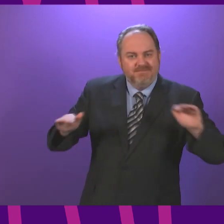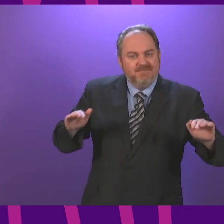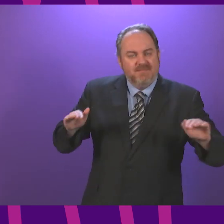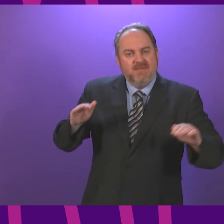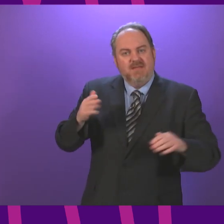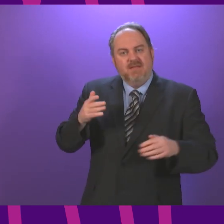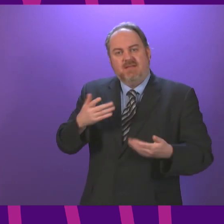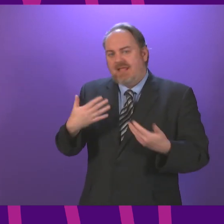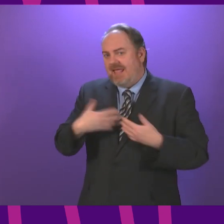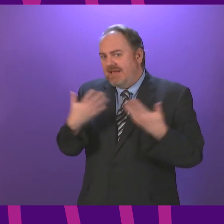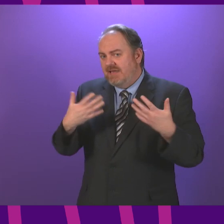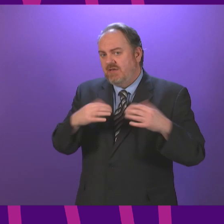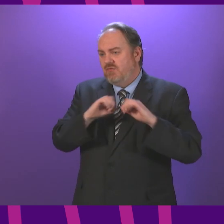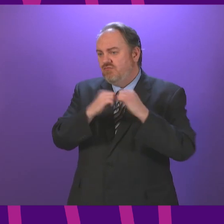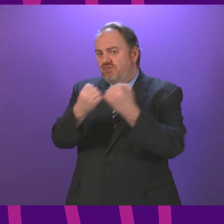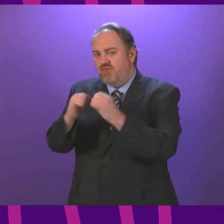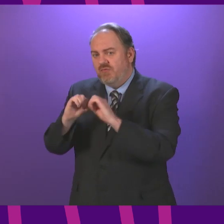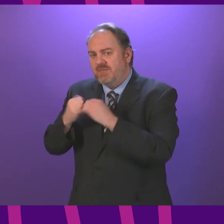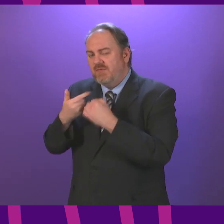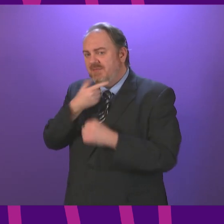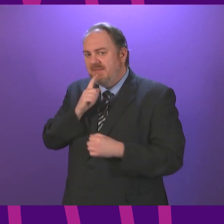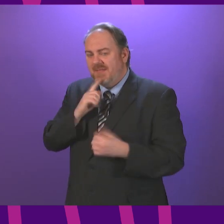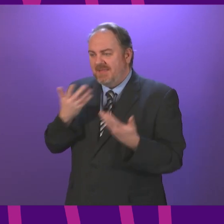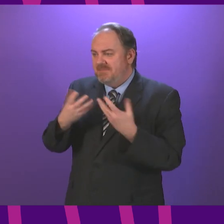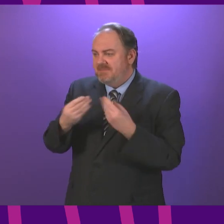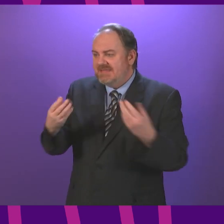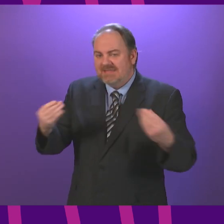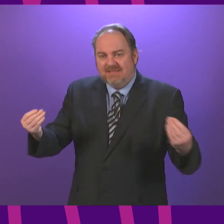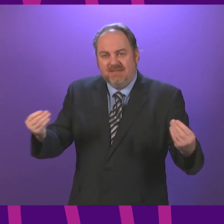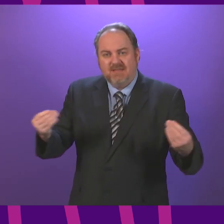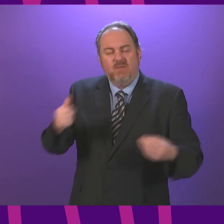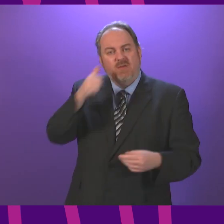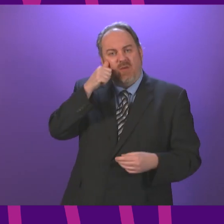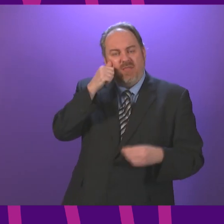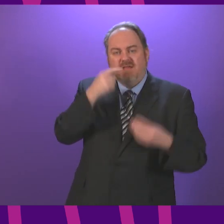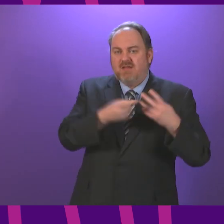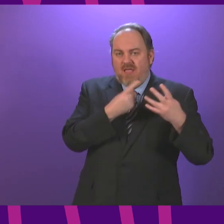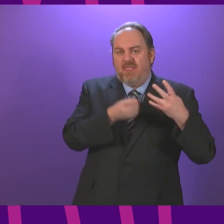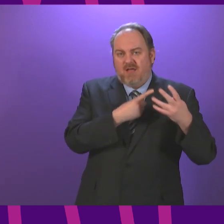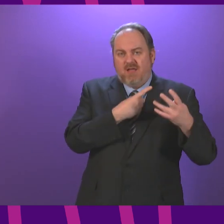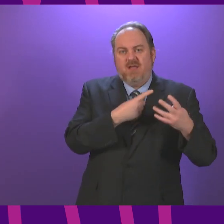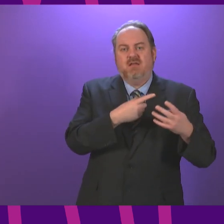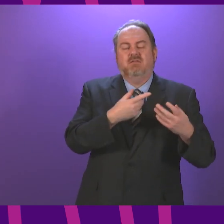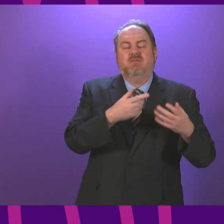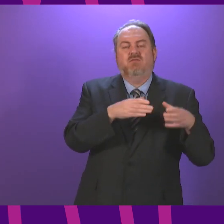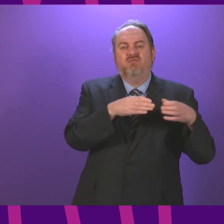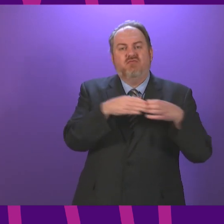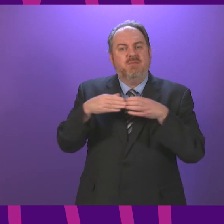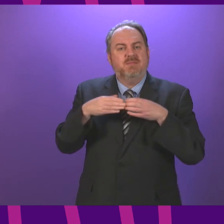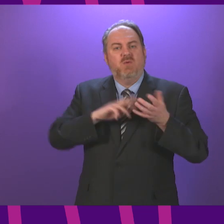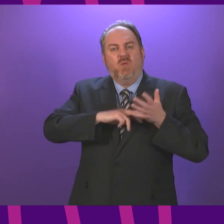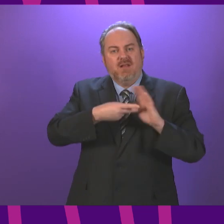vaccine myths, have an important role to play, such as the work of Mr Shaka Sata and the Kurdish Development Association, who are currently running a